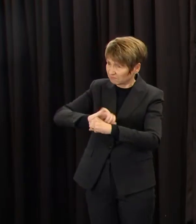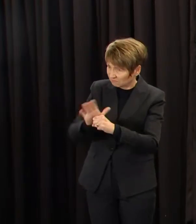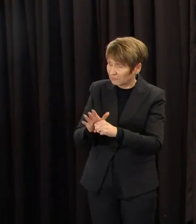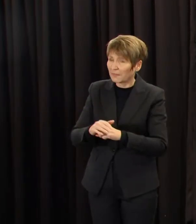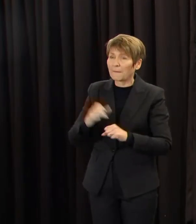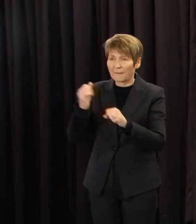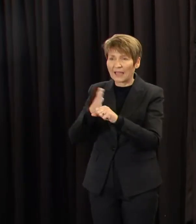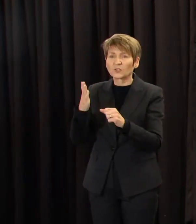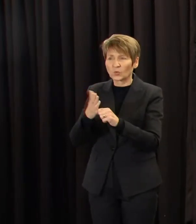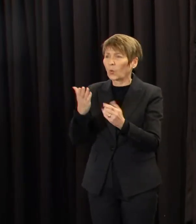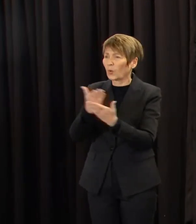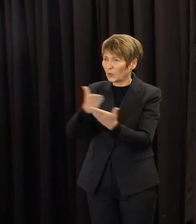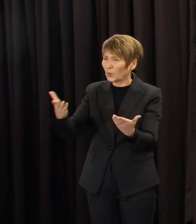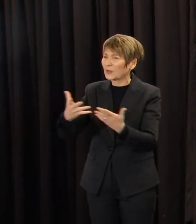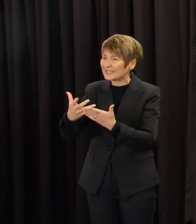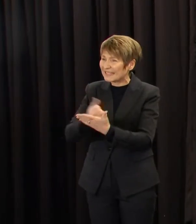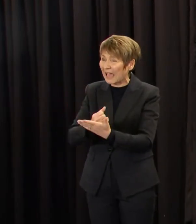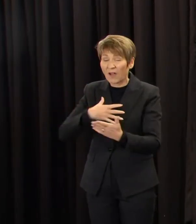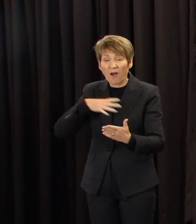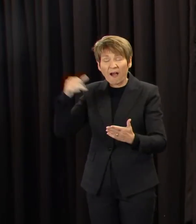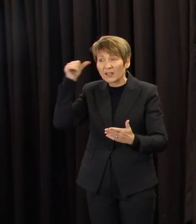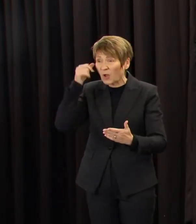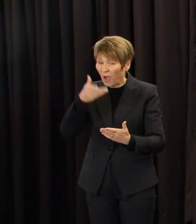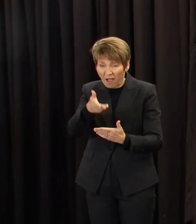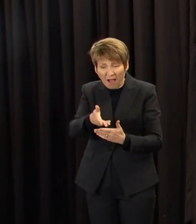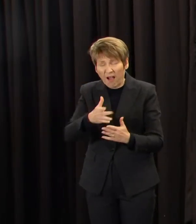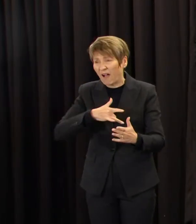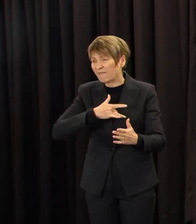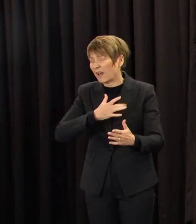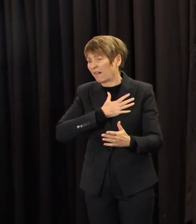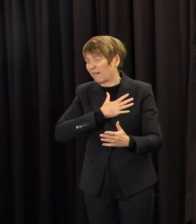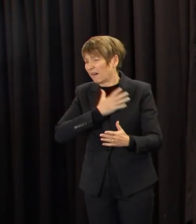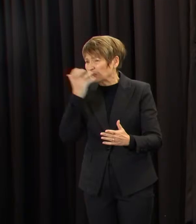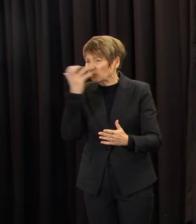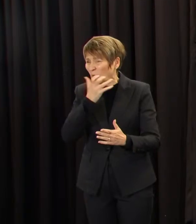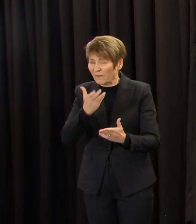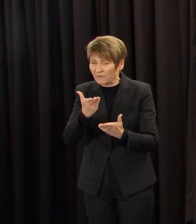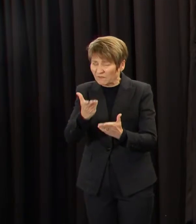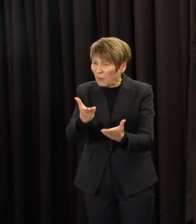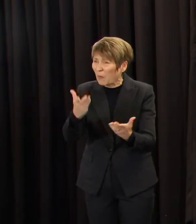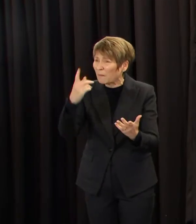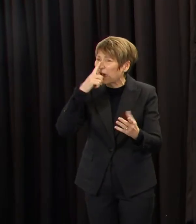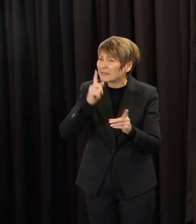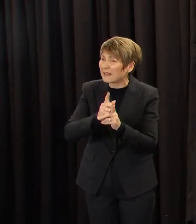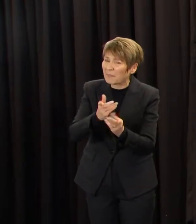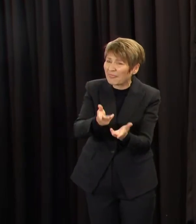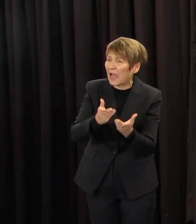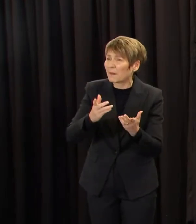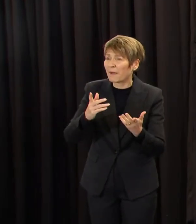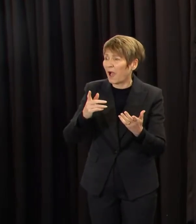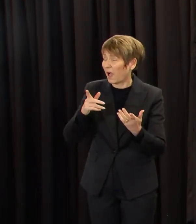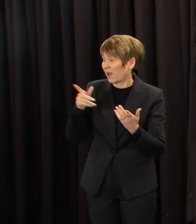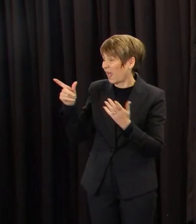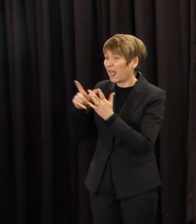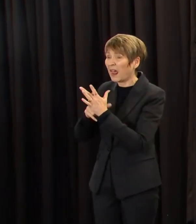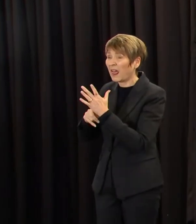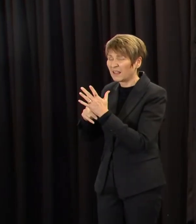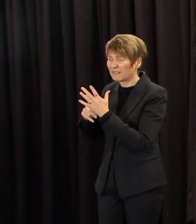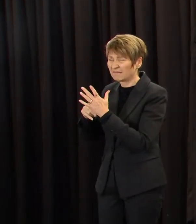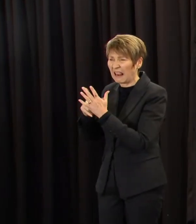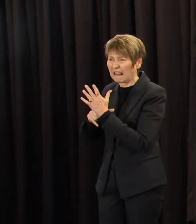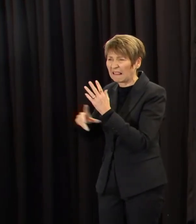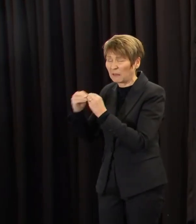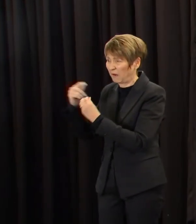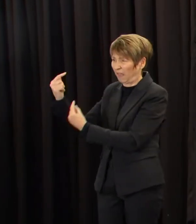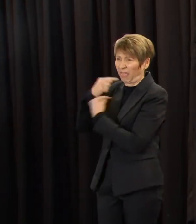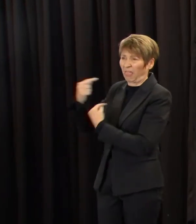with some of these heartbreaking decisions. That's the real key here. And it's at those points that we'll no longer have to be worried about some of those things.